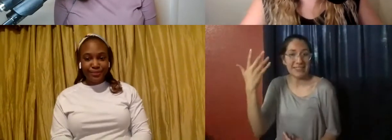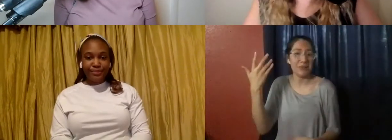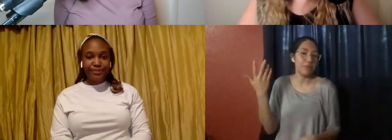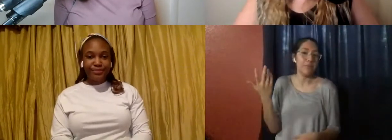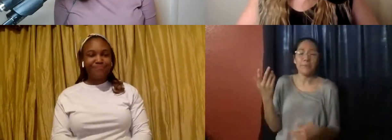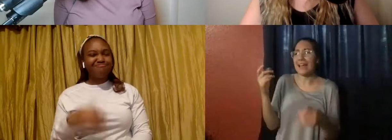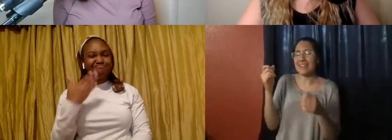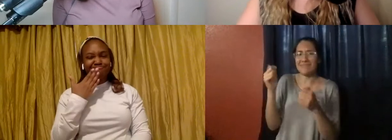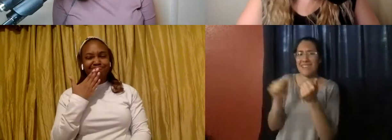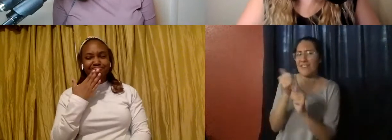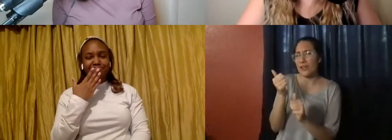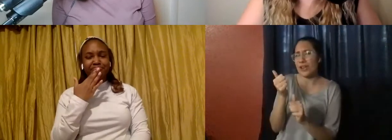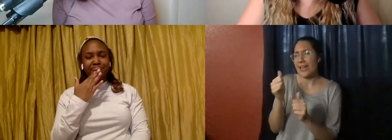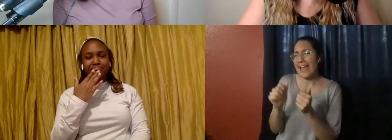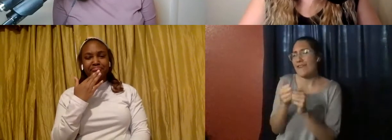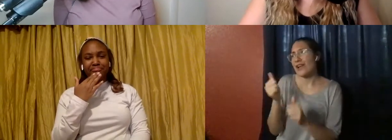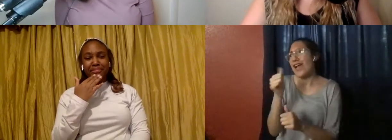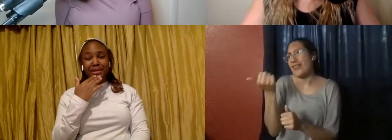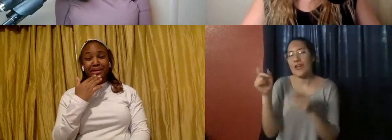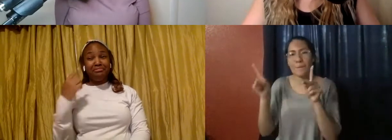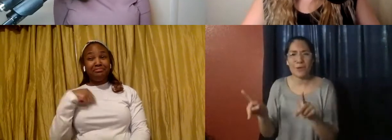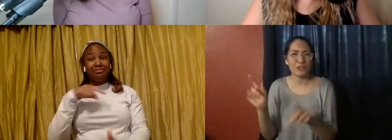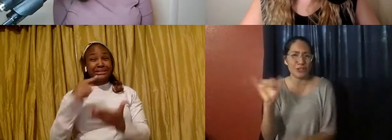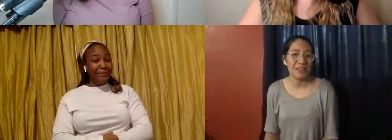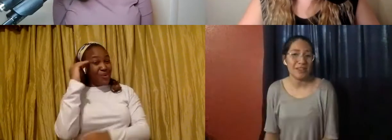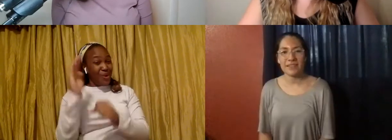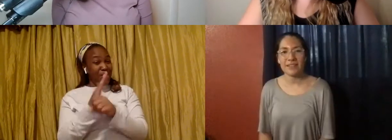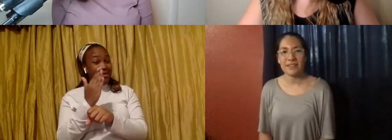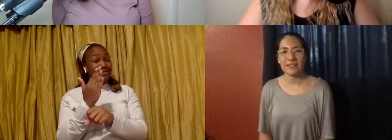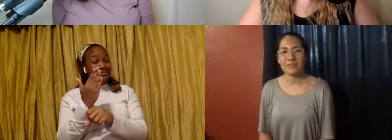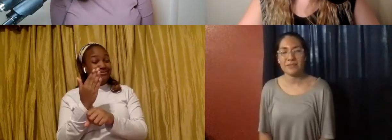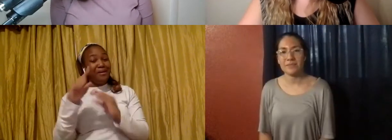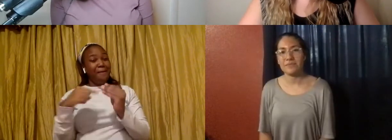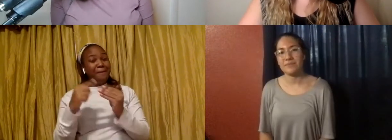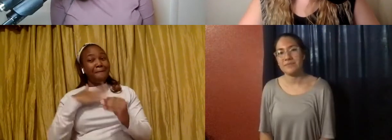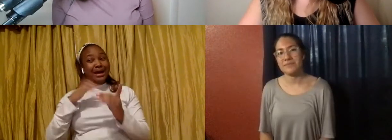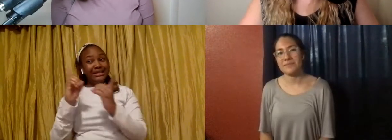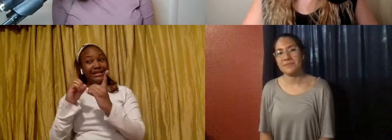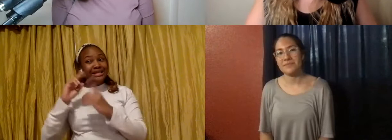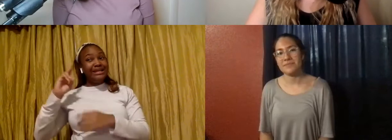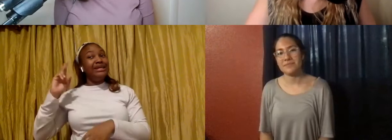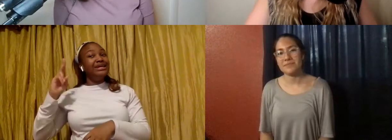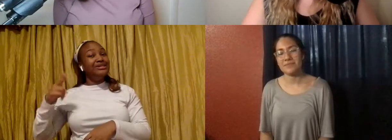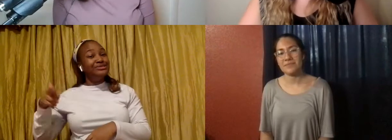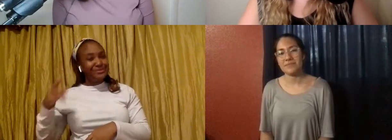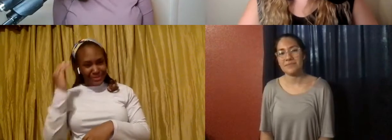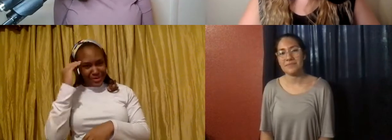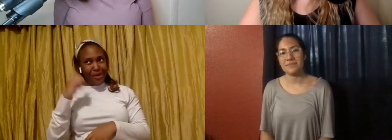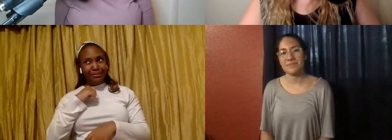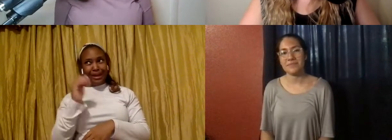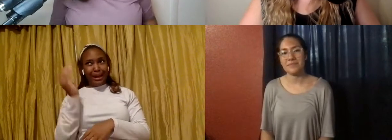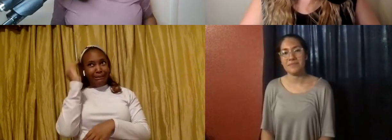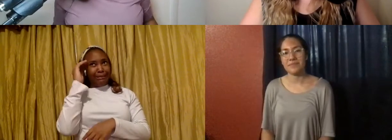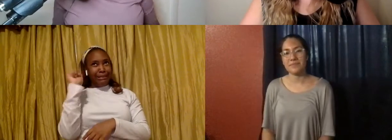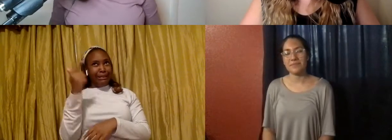everyone. I mean, we'll get to that on a later. No. That I was not always the most knowledgeable about what was going into